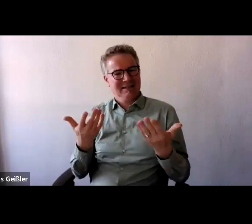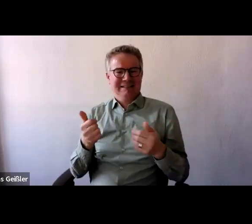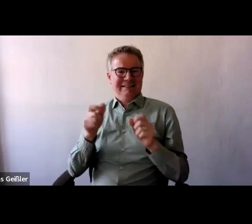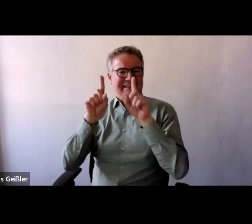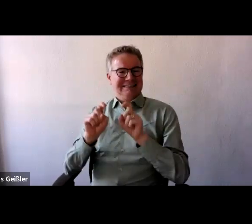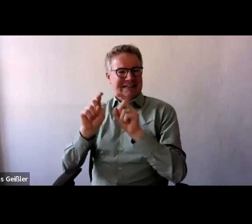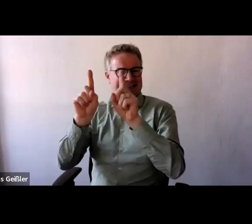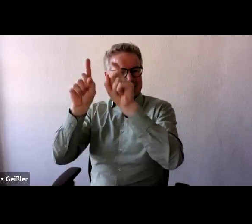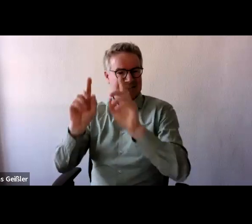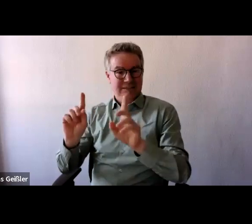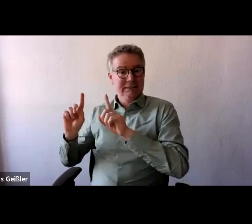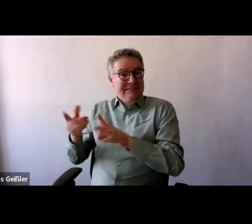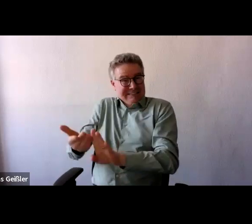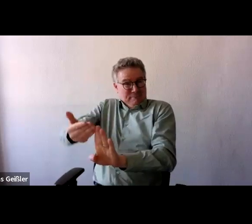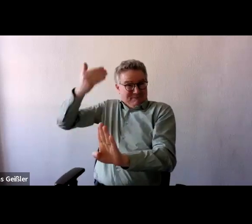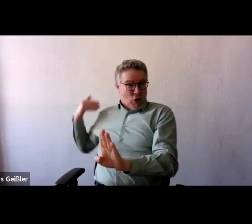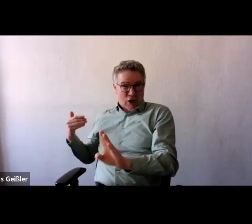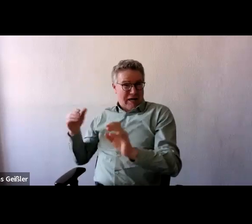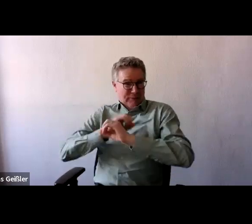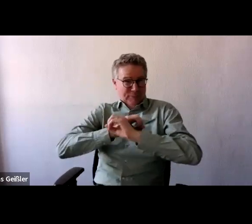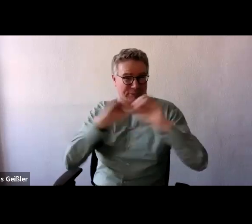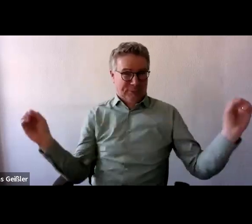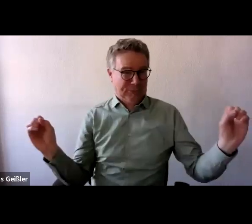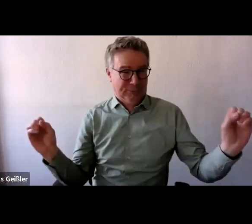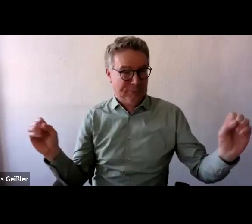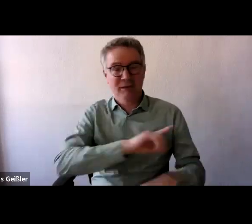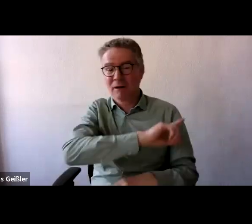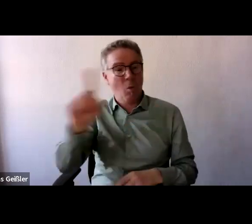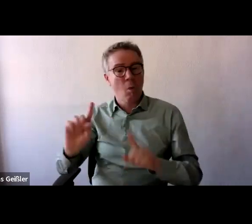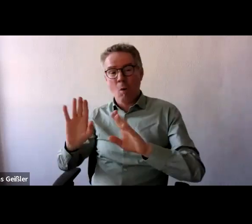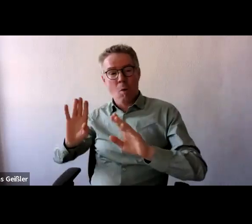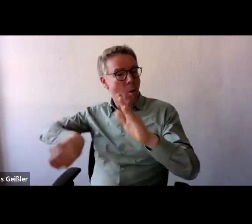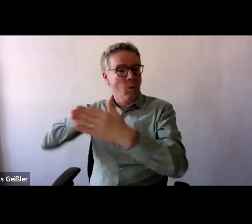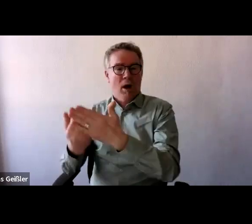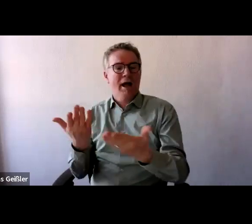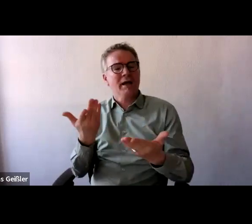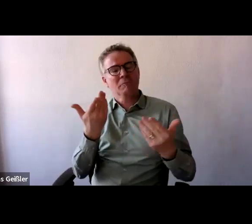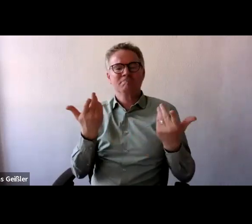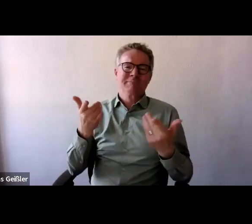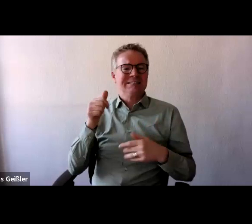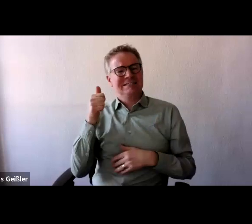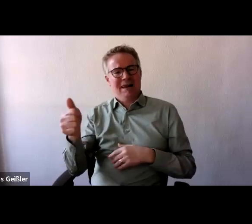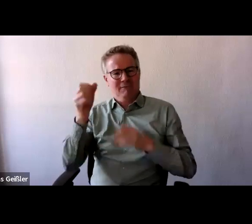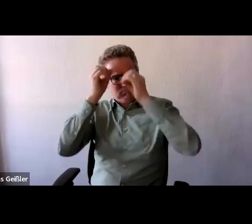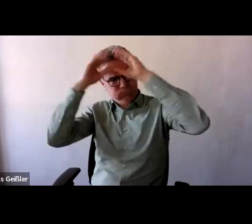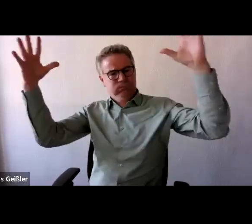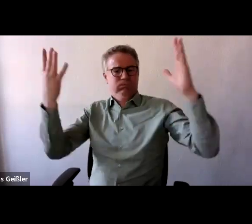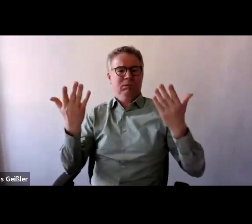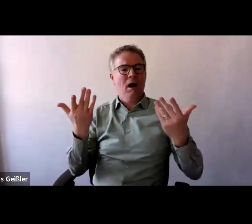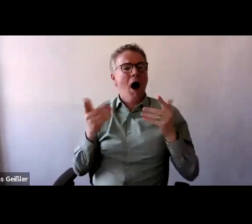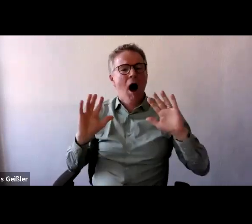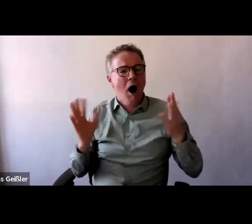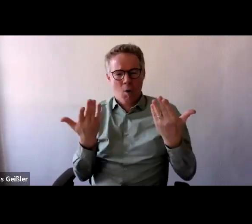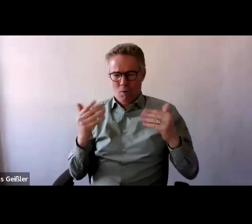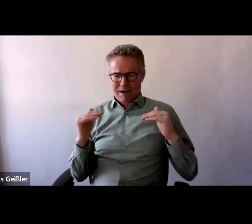to understand how to do these SRTs and make sure it's matched with the CEFR, which we didn't have before, right?